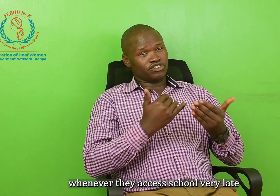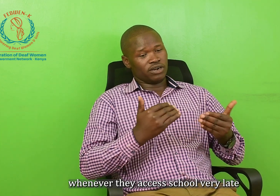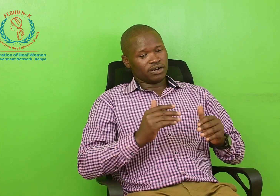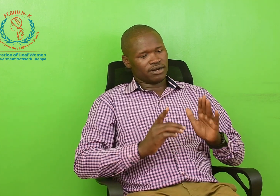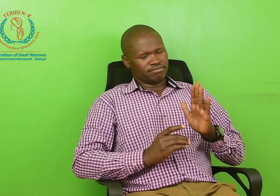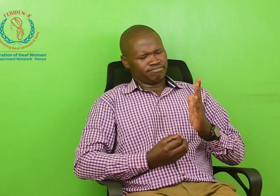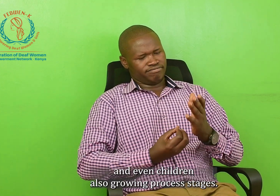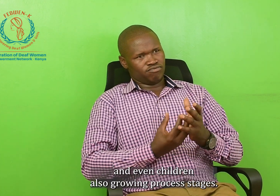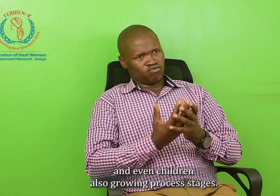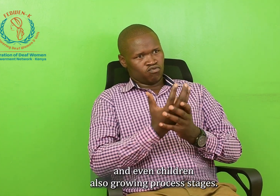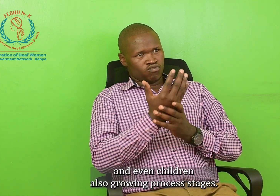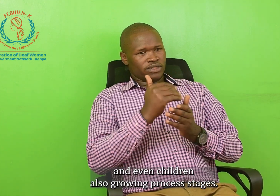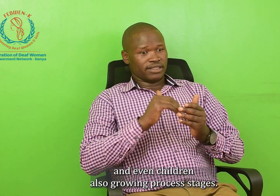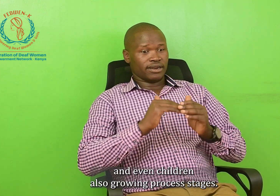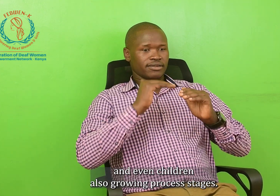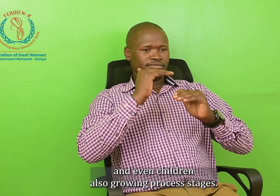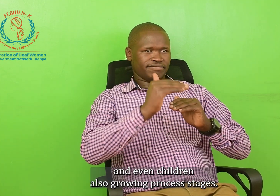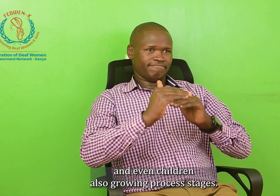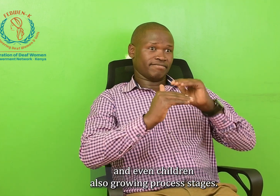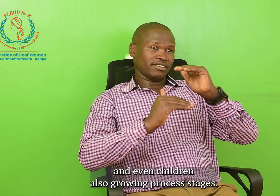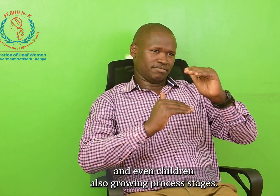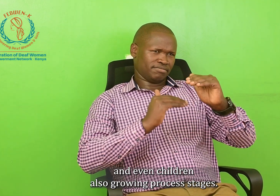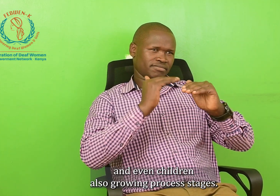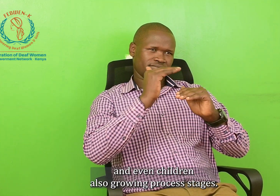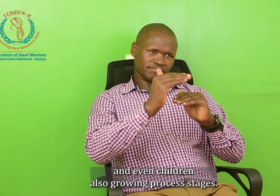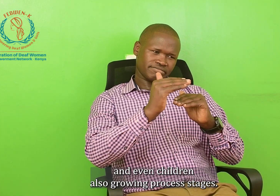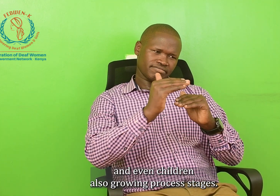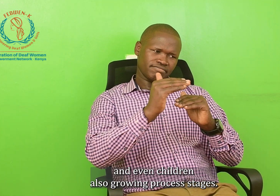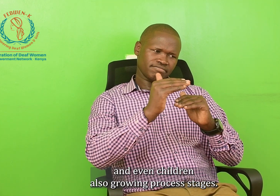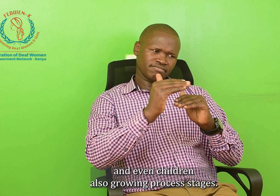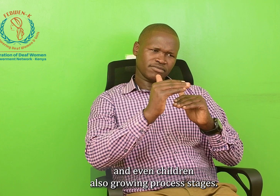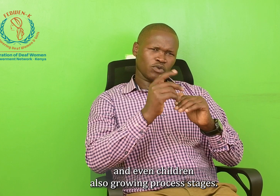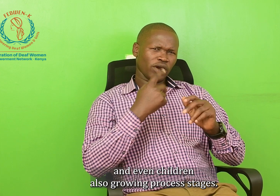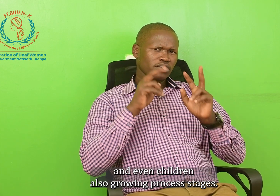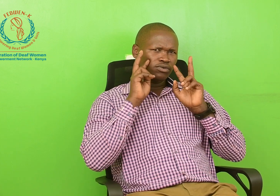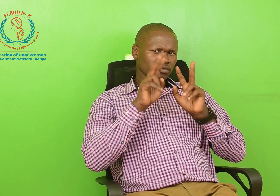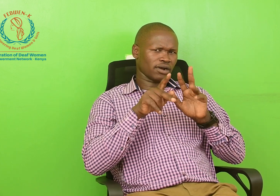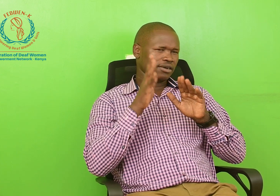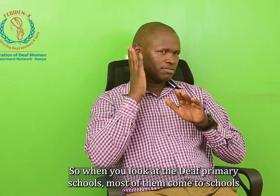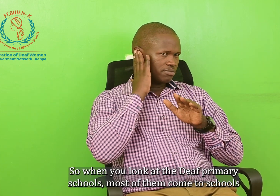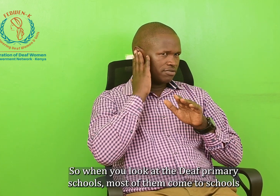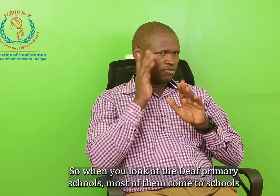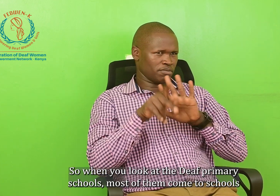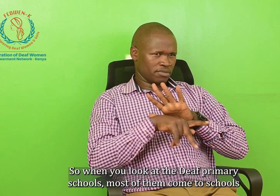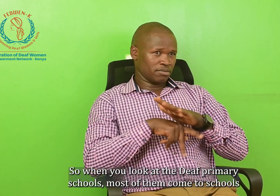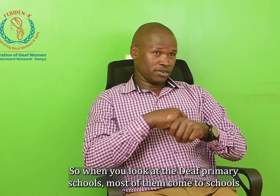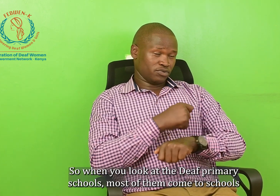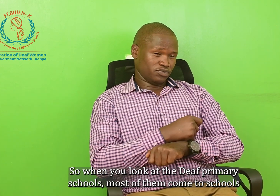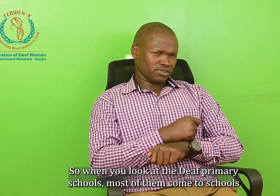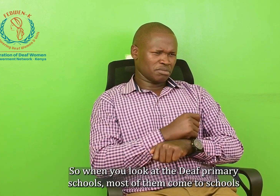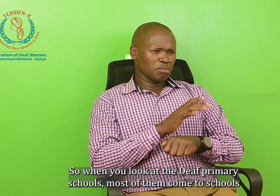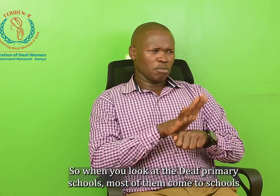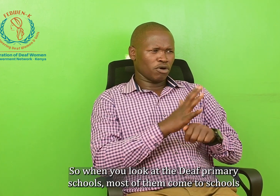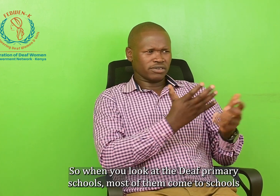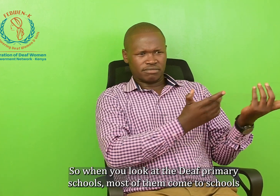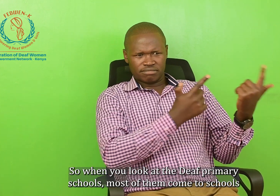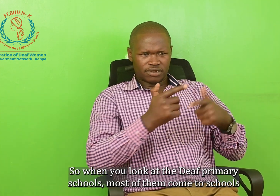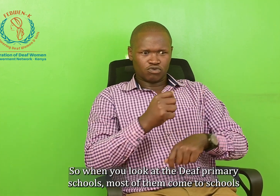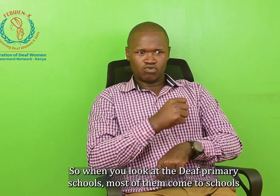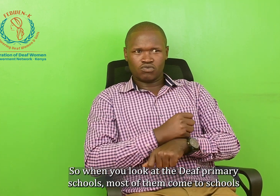late, and even children, they also grow in process stages. So when you look at the deaf primary schools, most of them